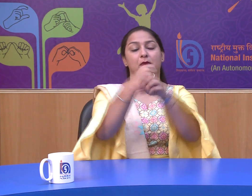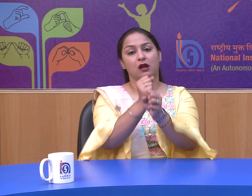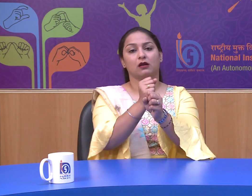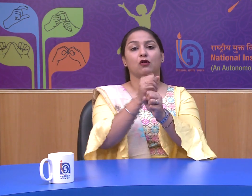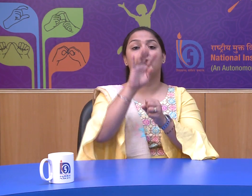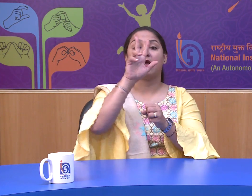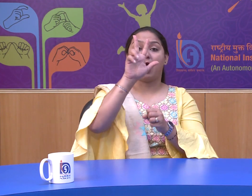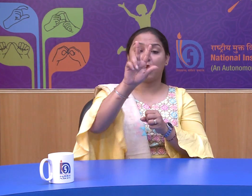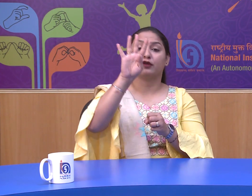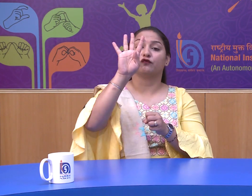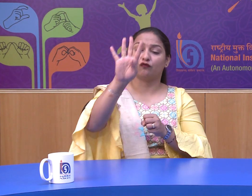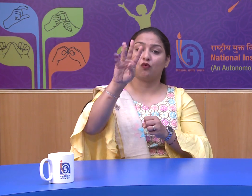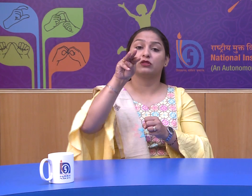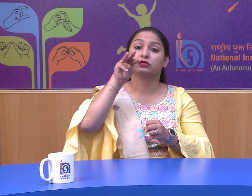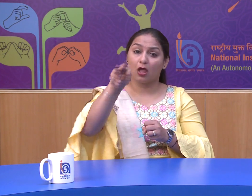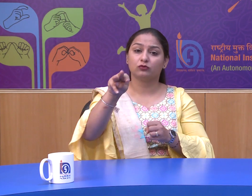84,000 stupas